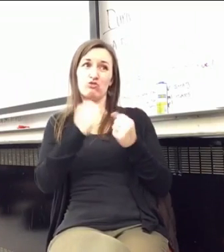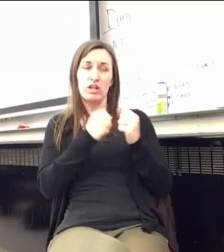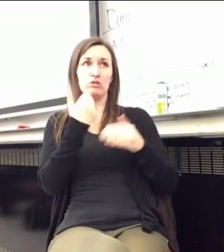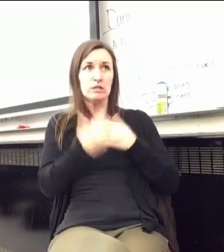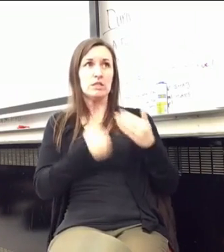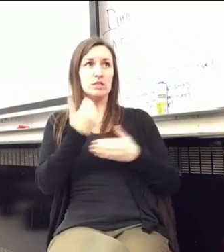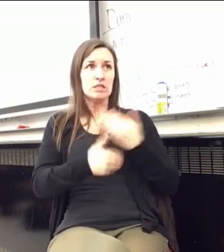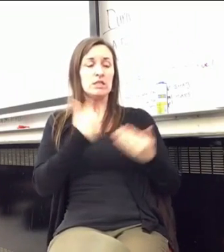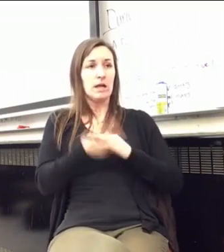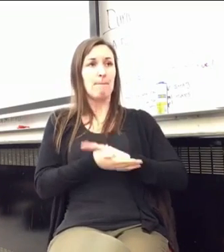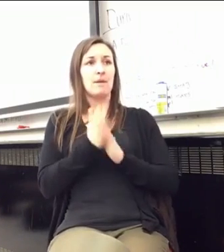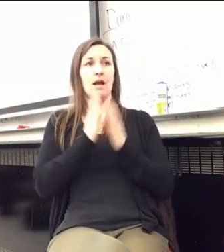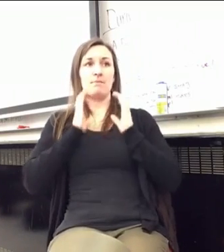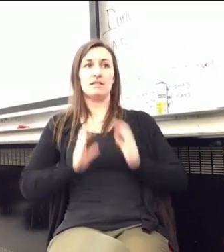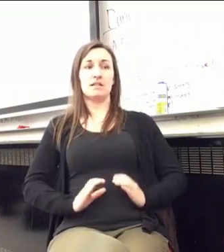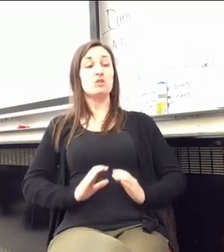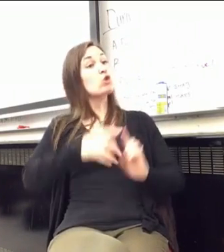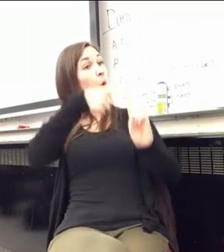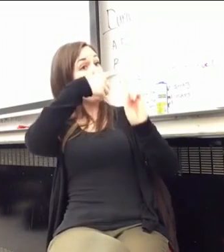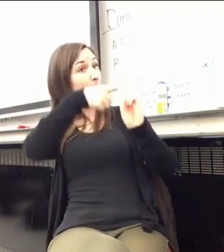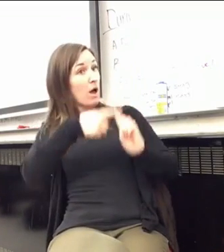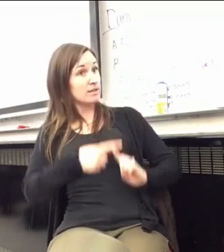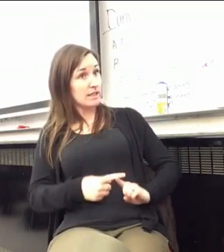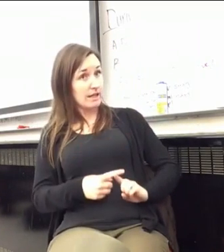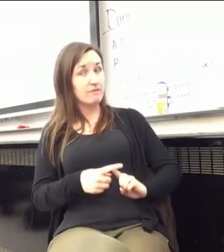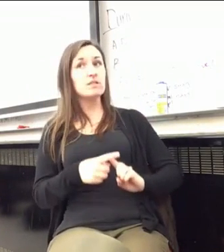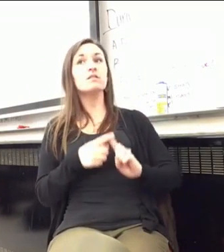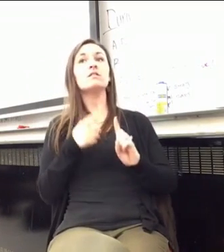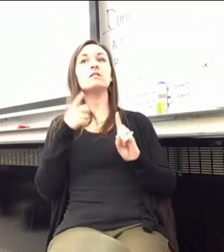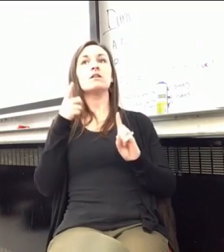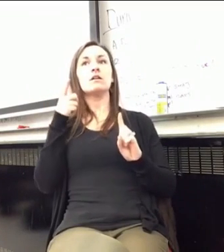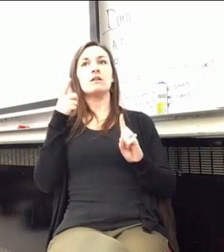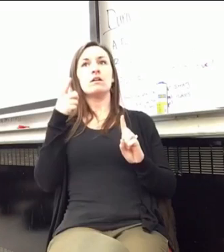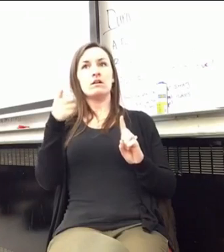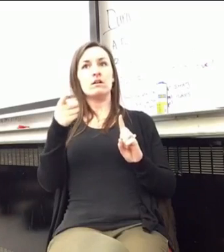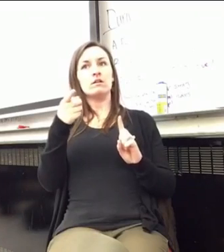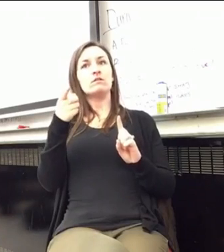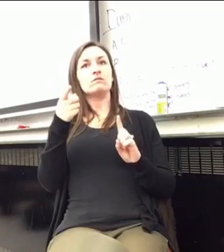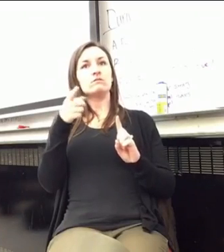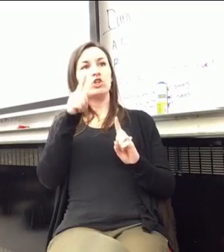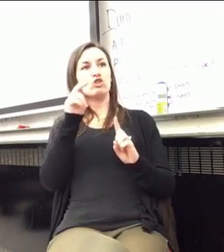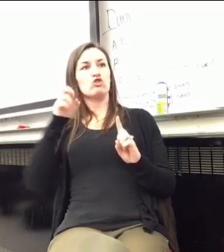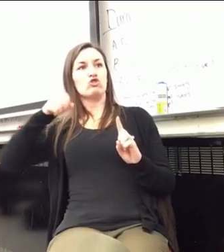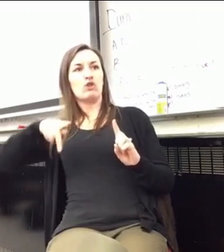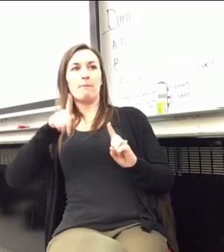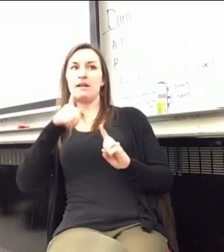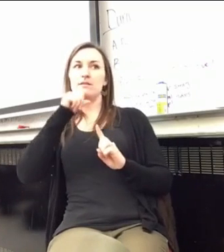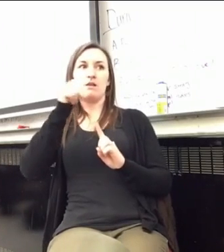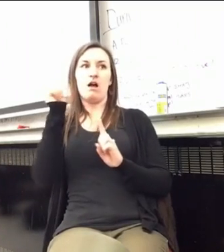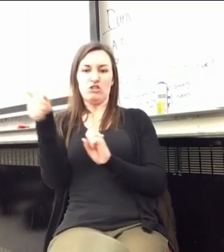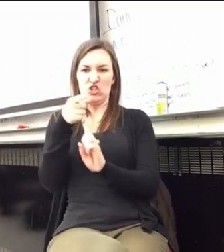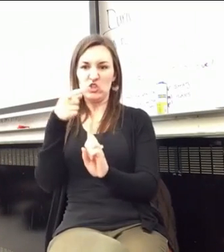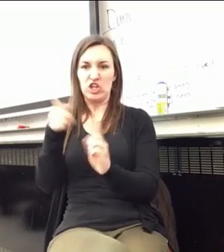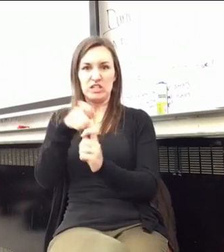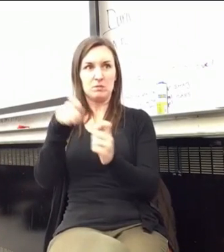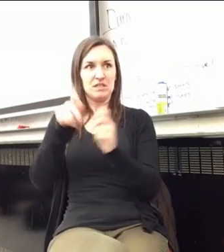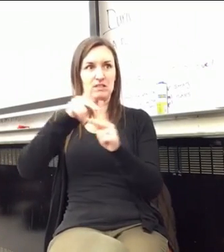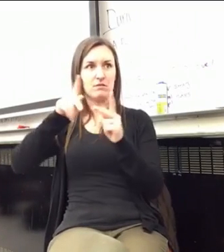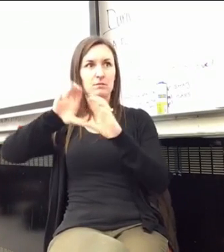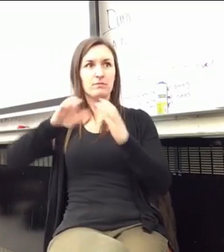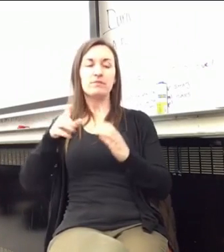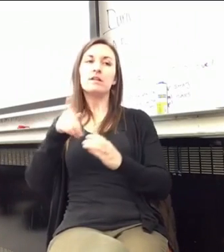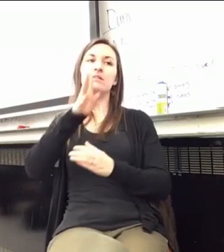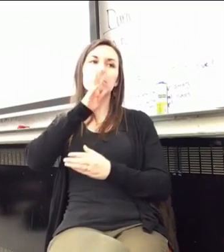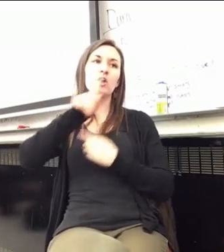will tell you in terms of positives, he is not targeting the vast majority of you. He specifically said that his target would be the children